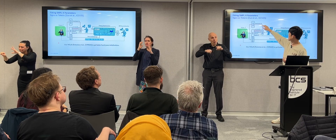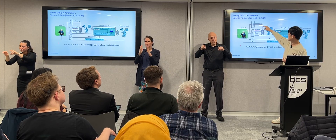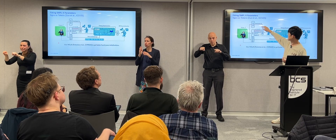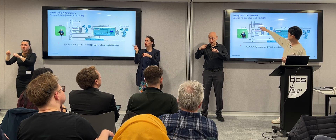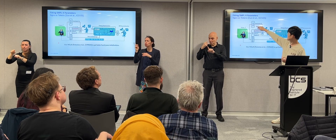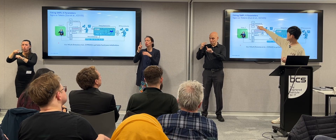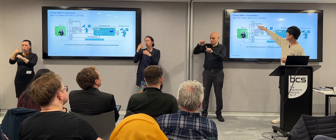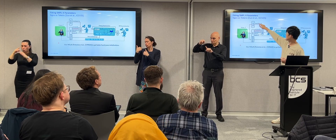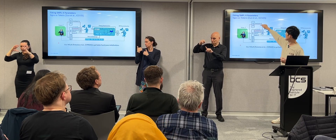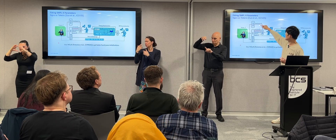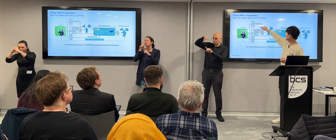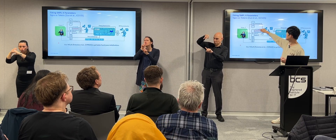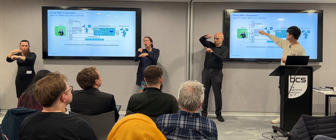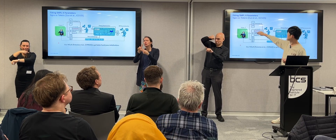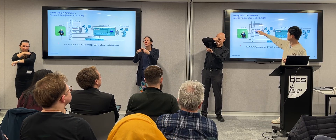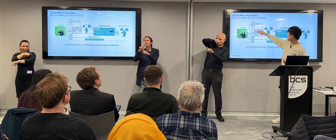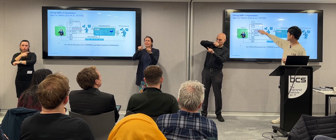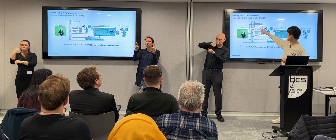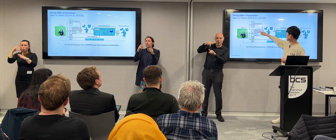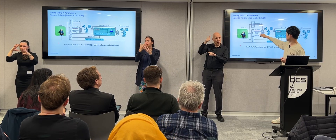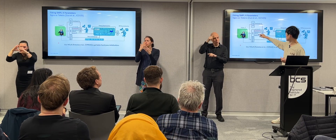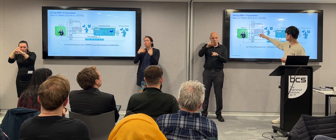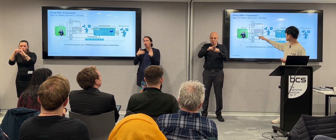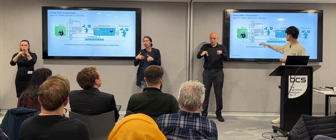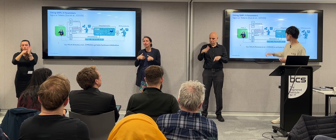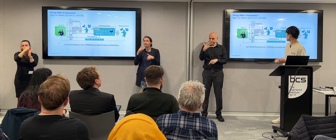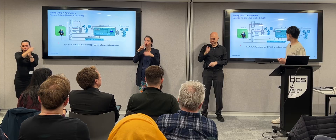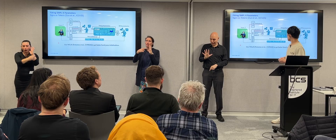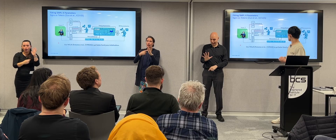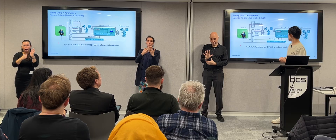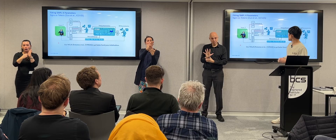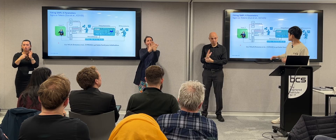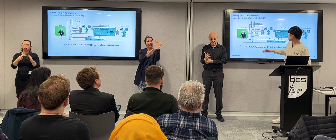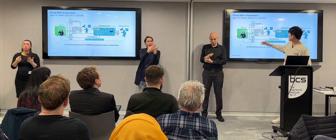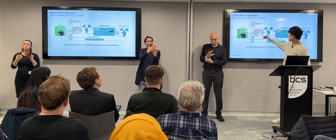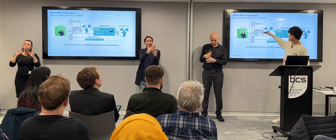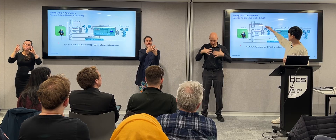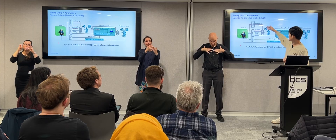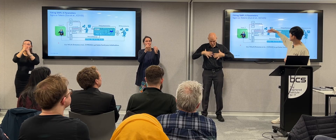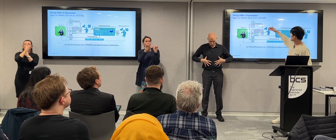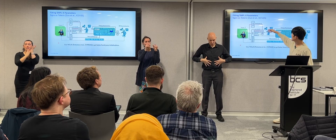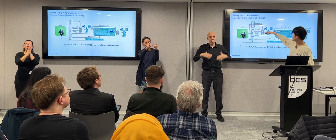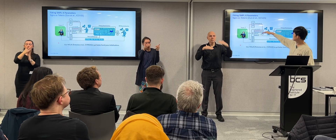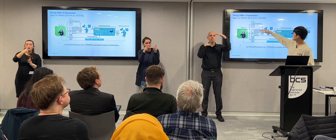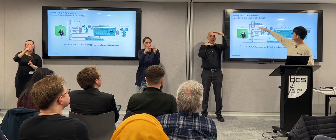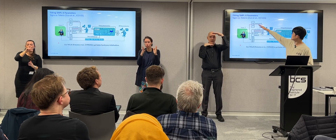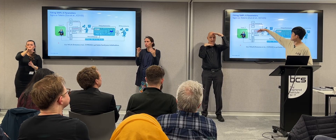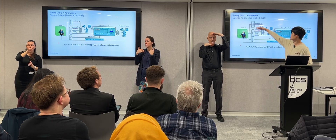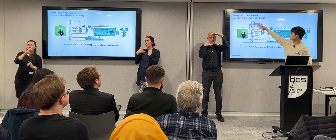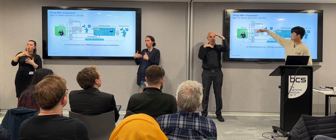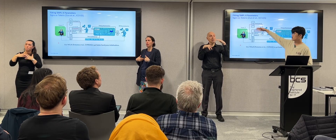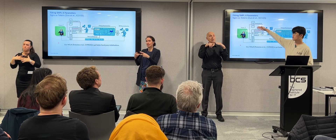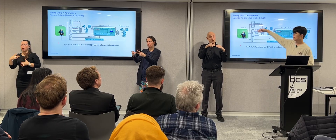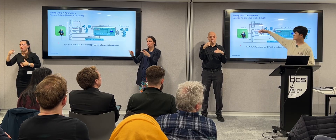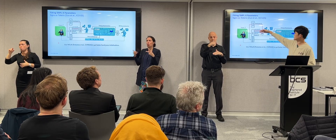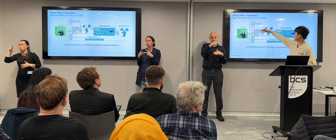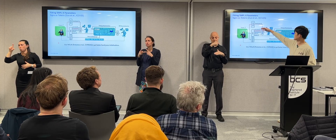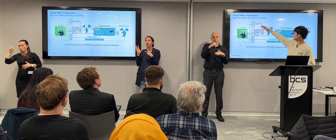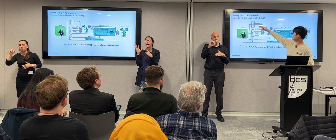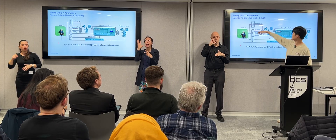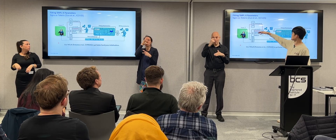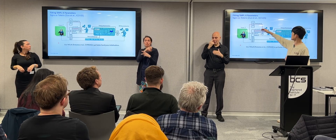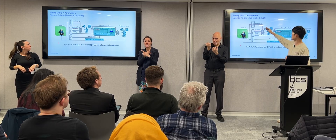body parts, like hand pose and body pose. And the estimations from these